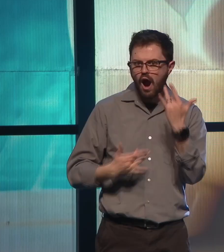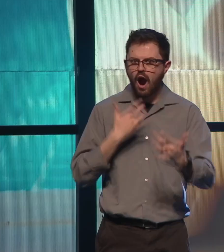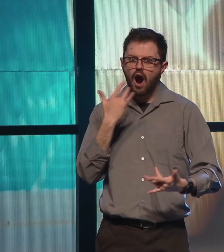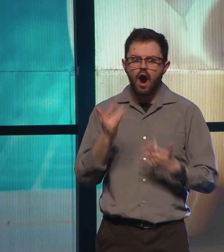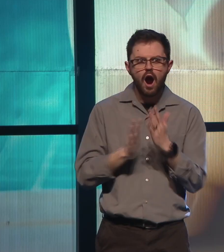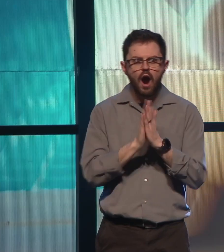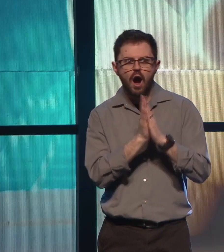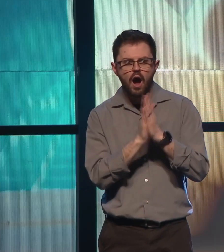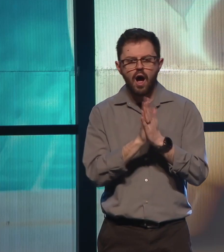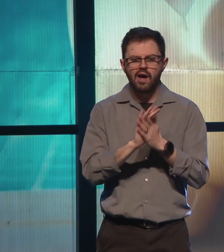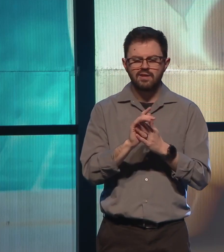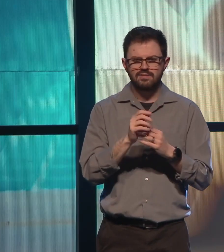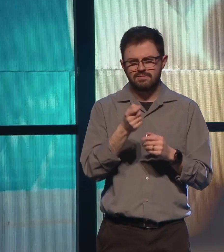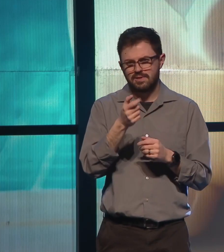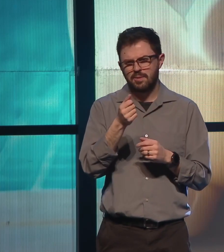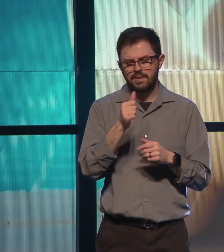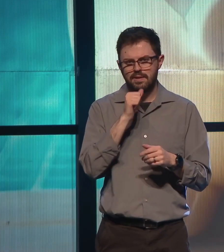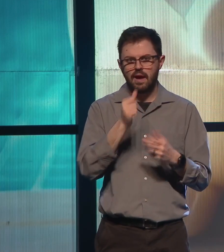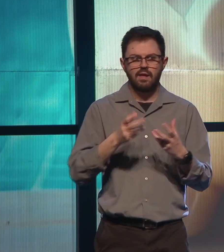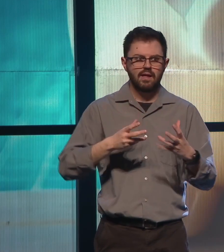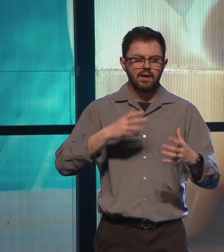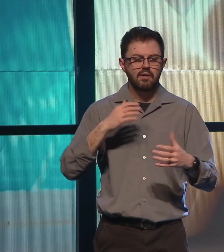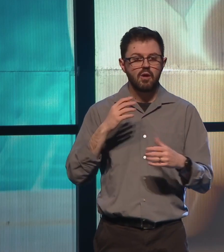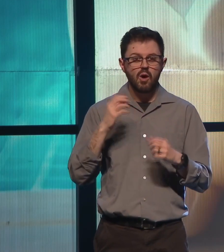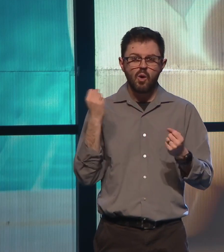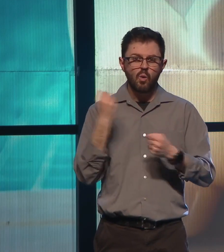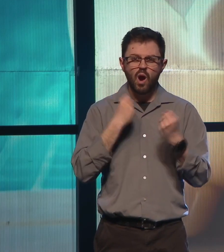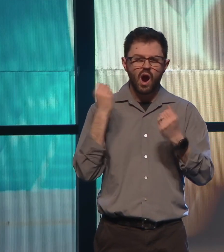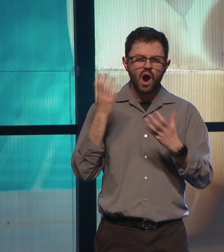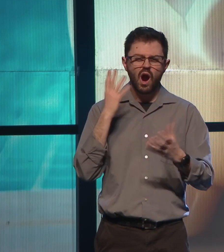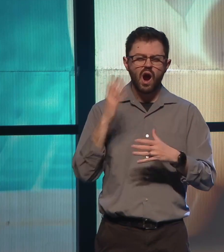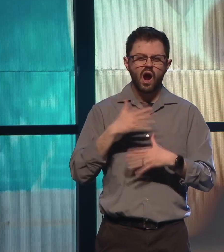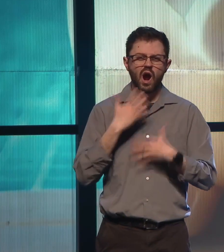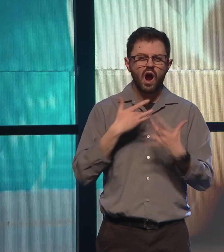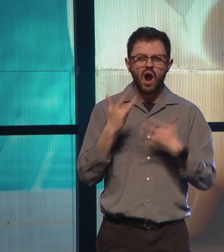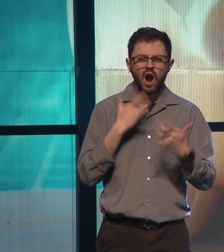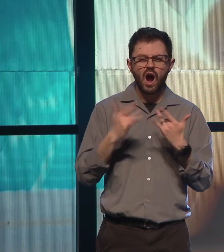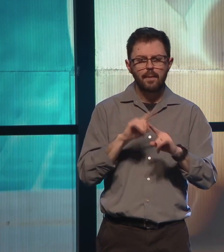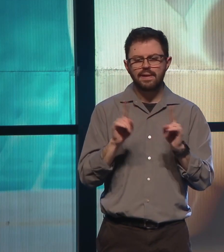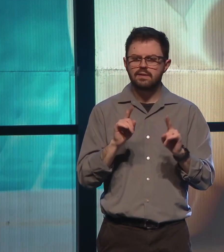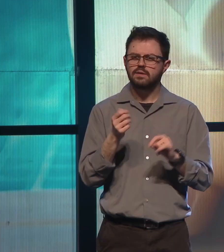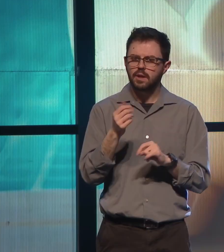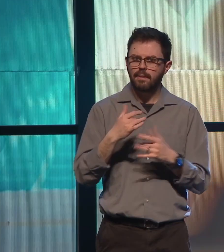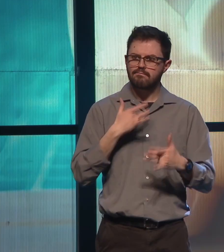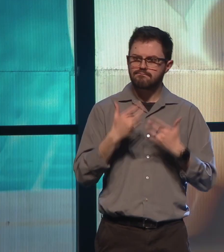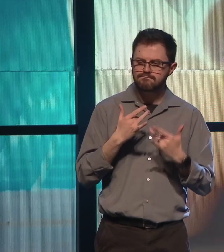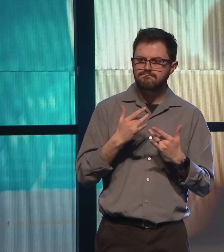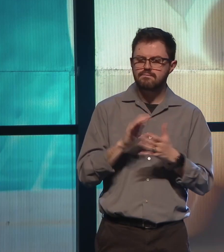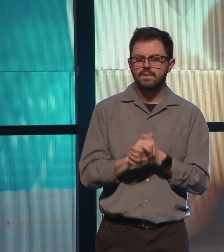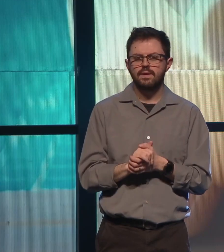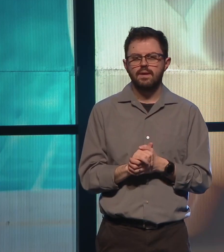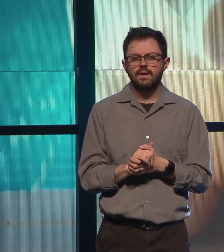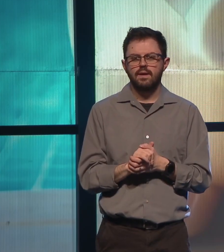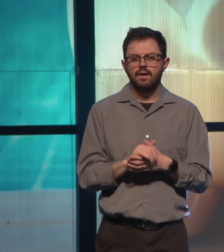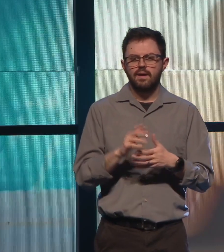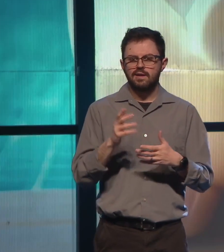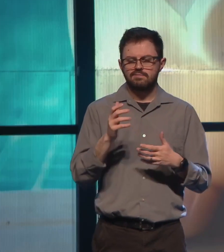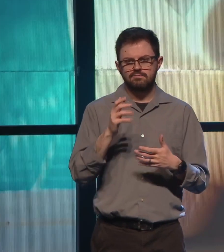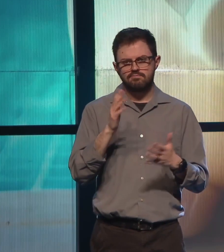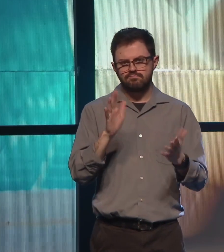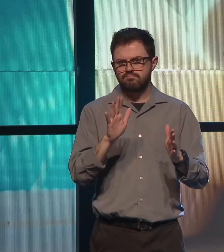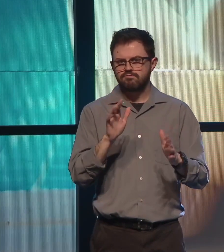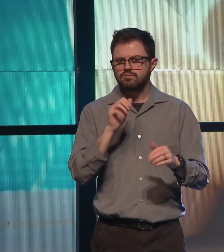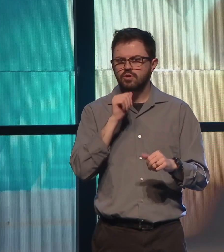Not crazy, but just a little thrilling in our lives. So what this really means is like, don't make a commitment.